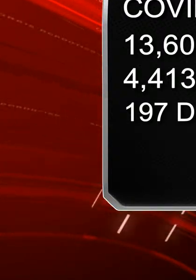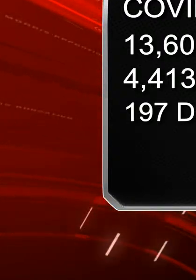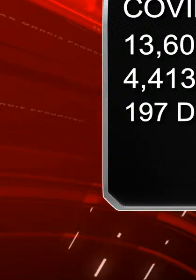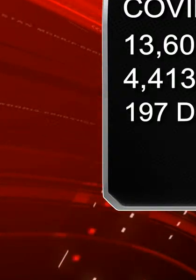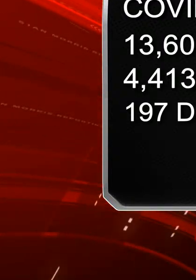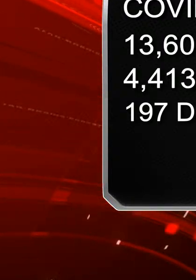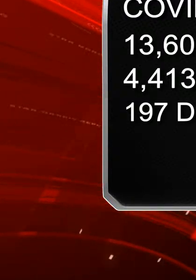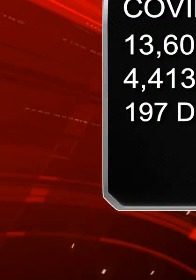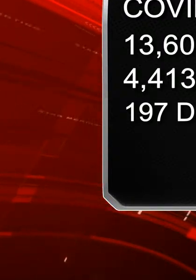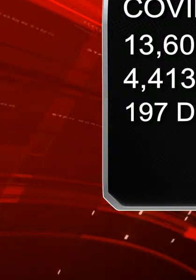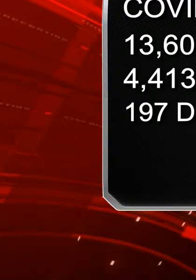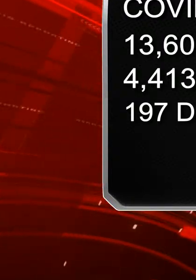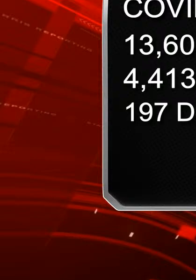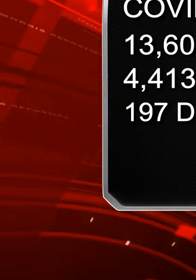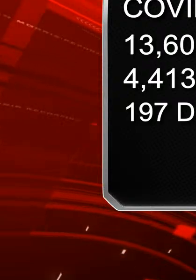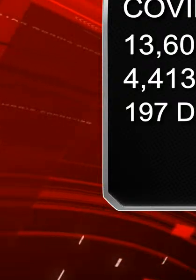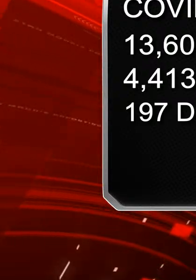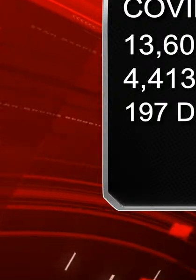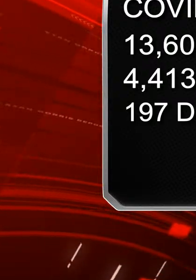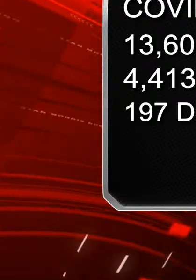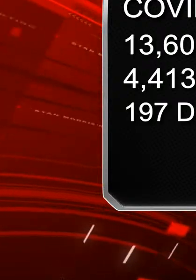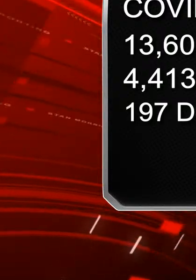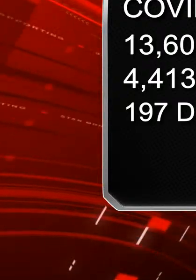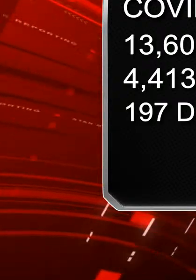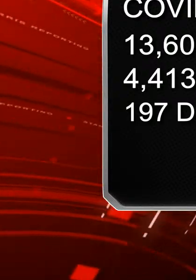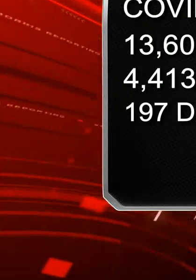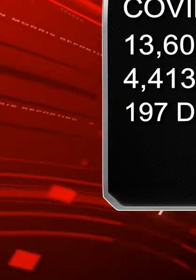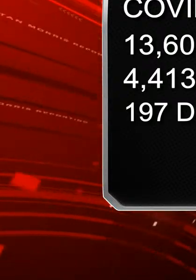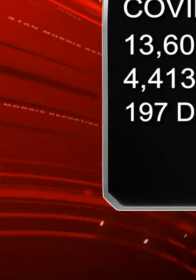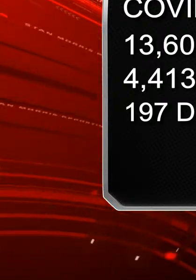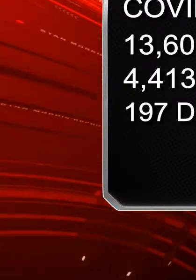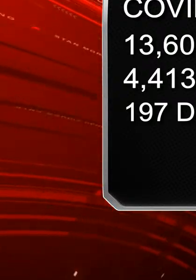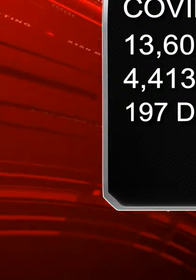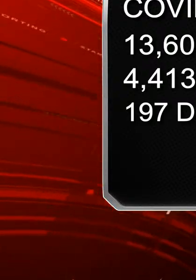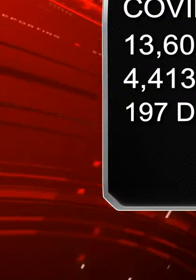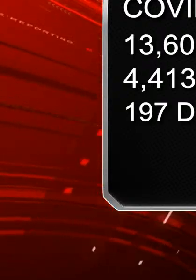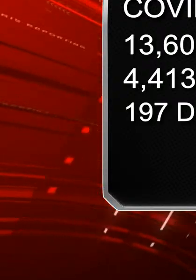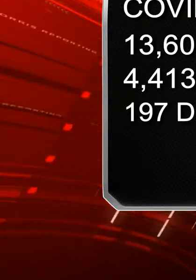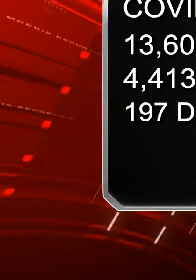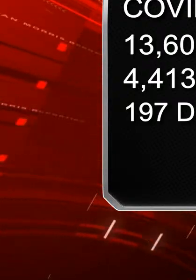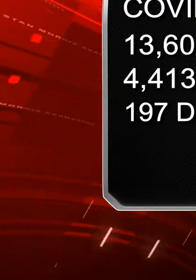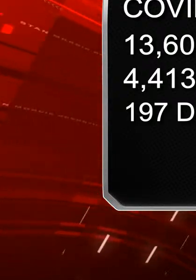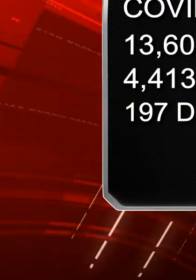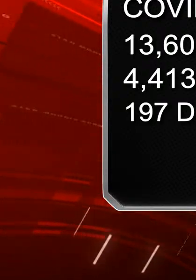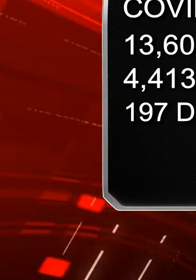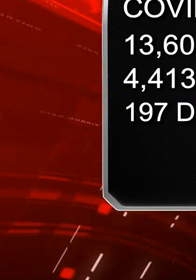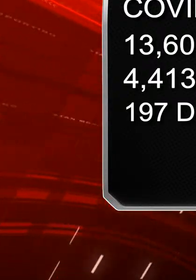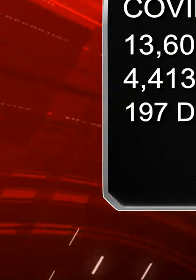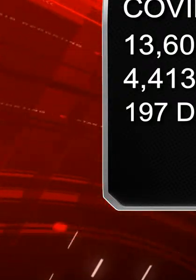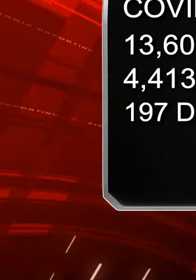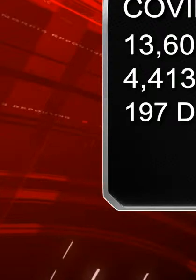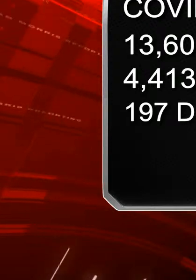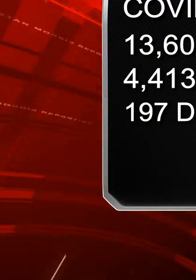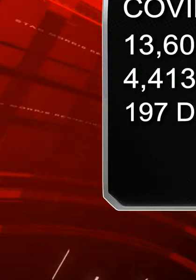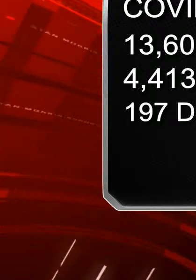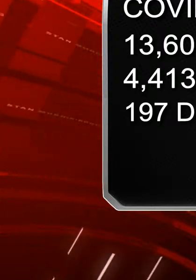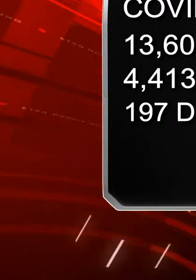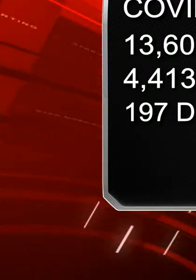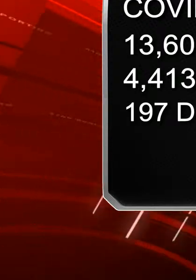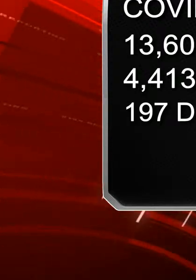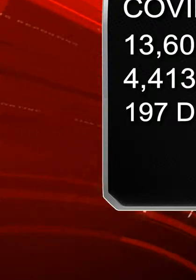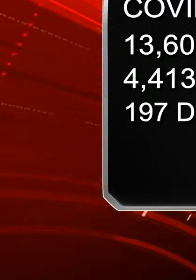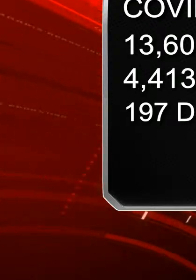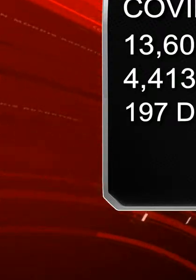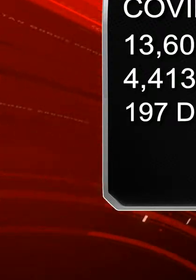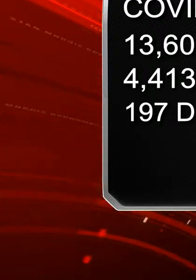And they have about 100 more. Doesn't really make a lot of sense, does it? Well, we'll see. Maybe it's because the northwest side of Arkansas is